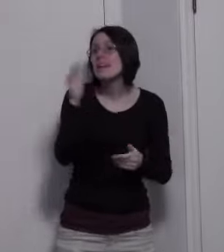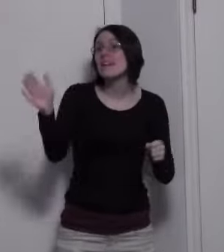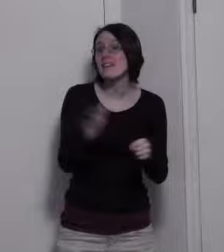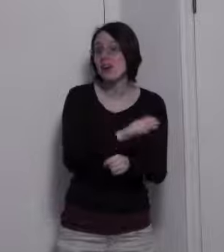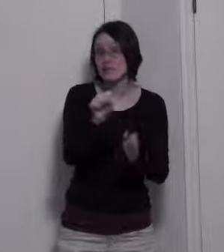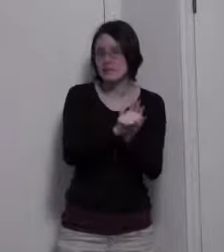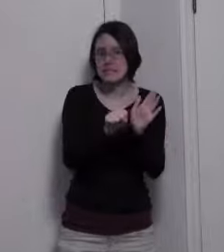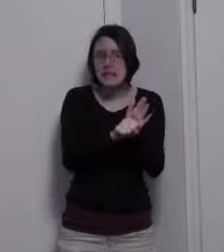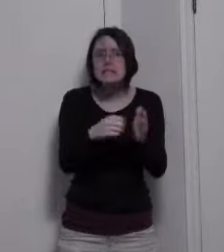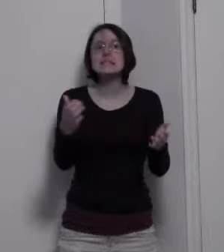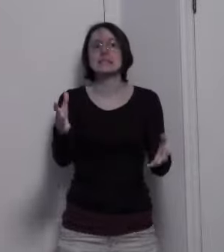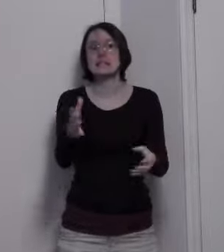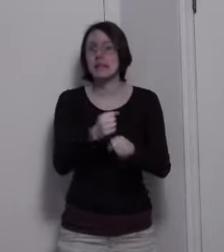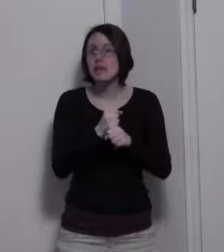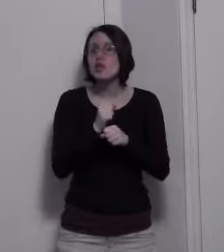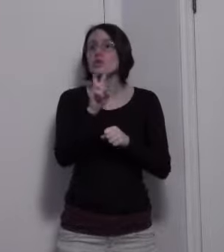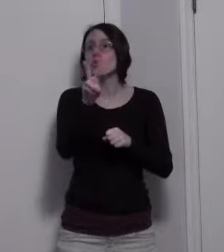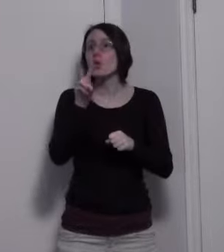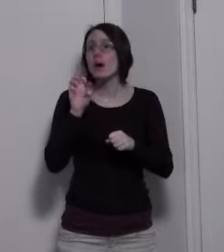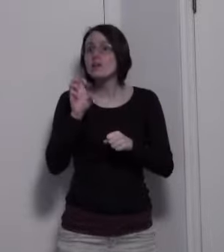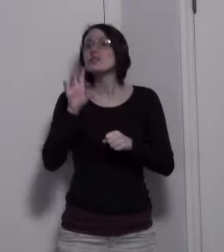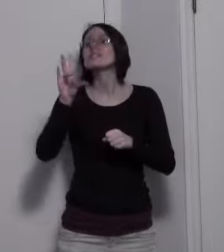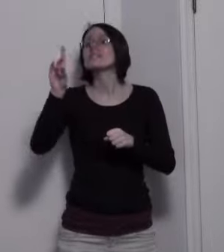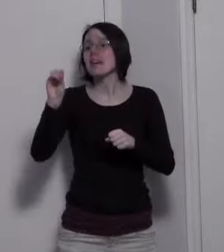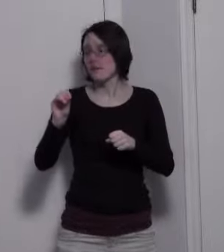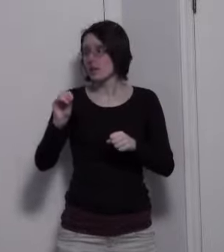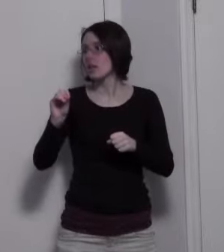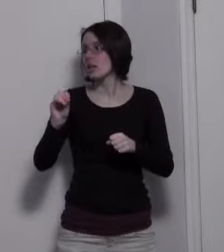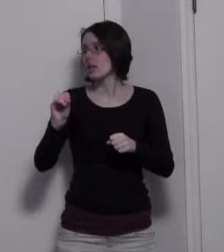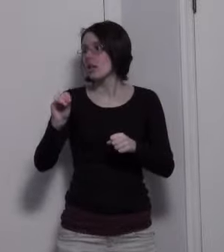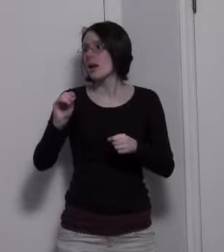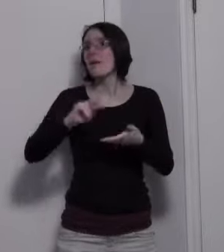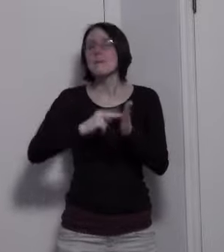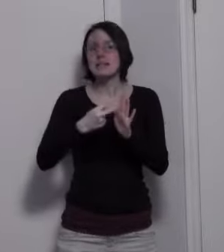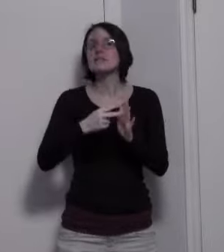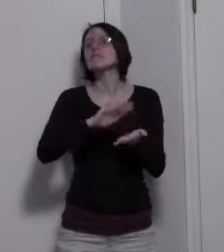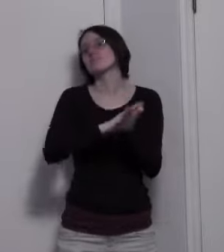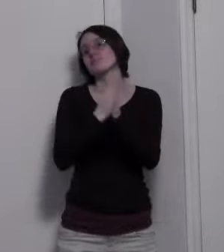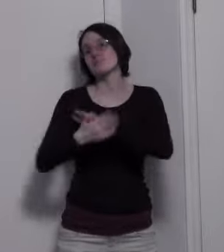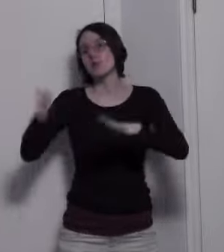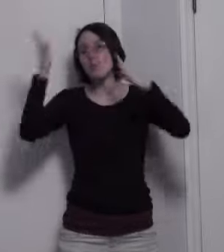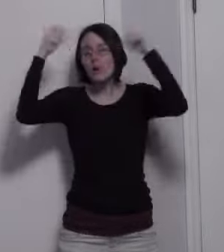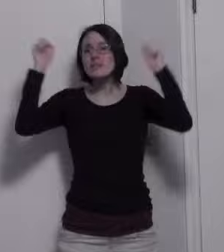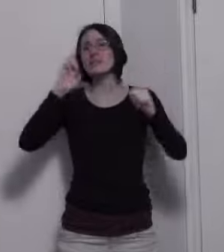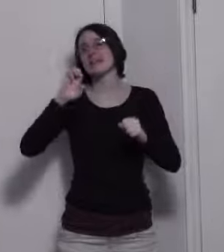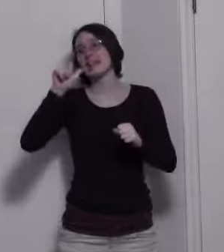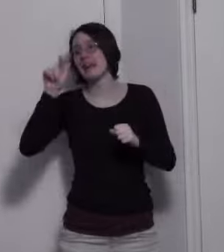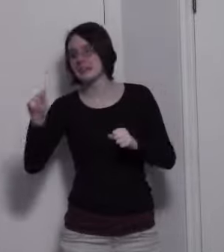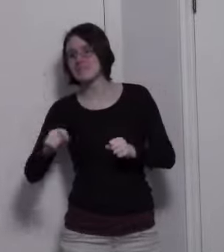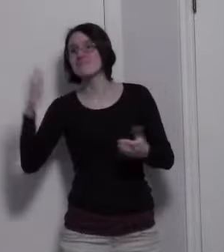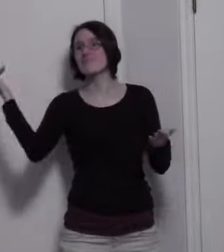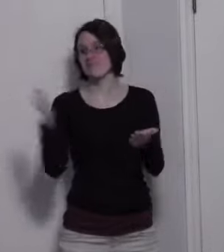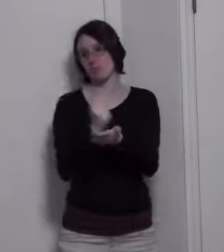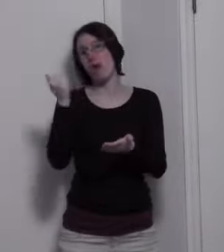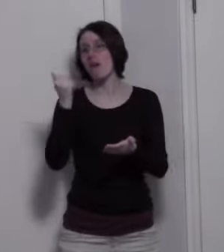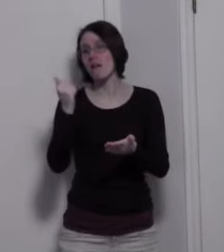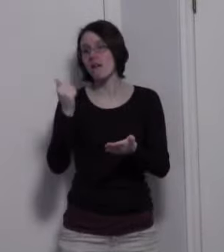270 majority, they have won the election and become the president-elect. Yay! So, let's